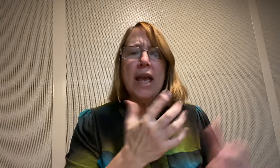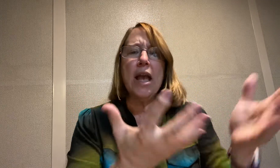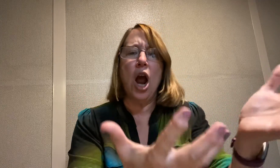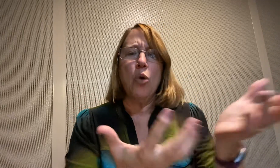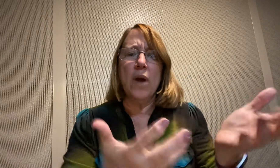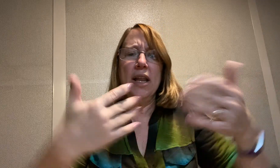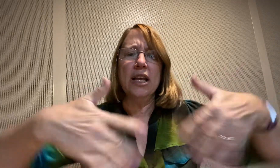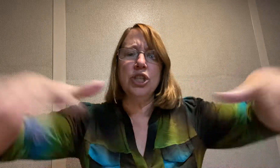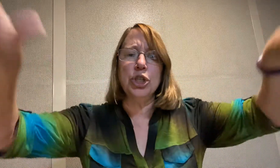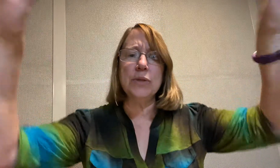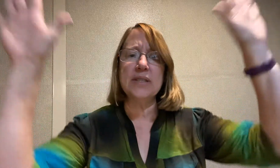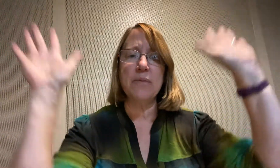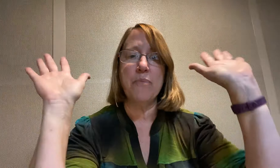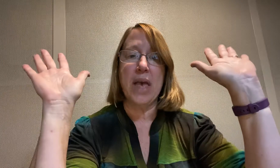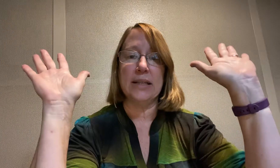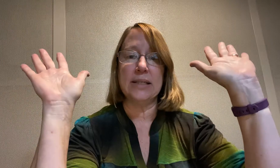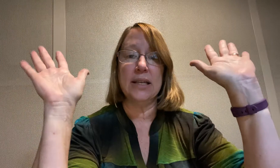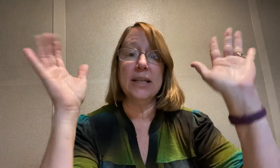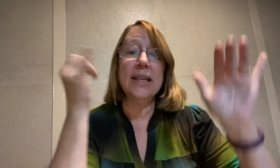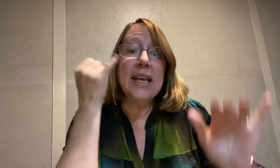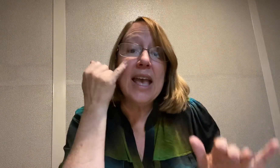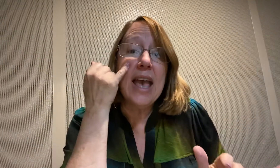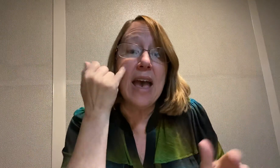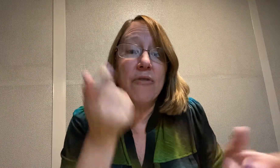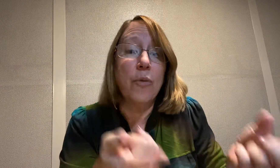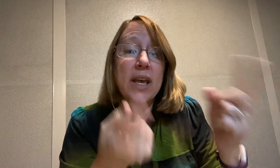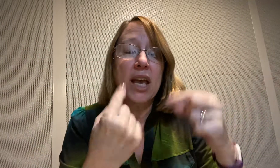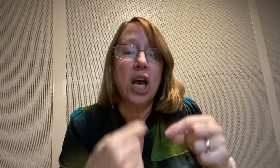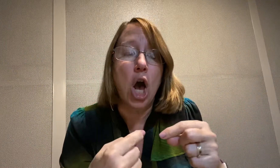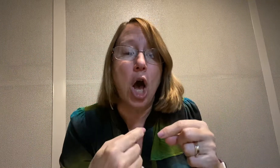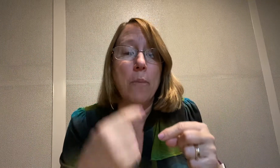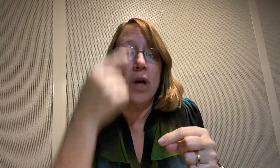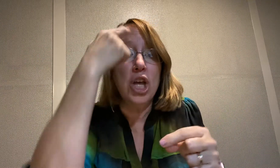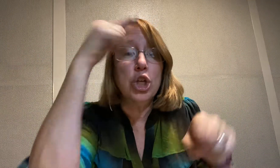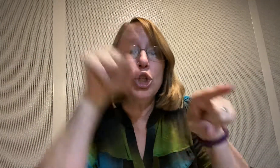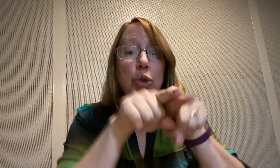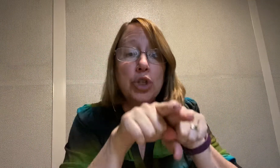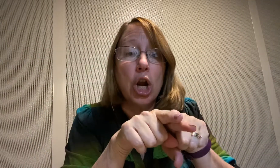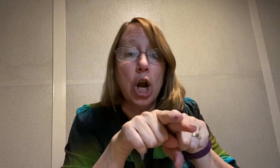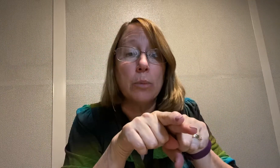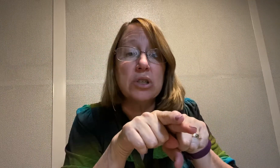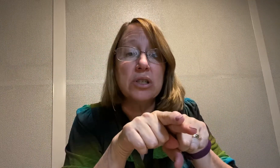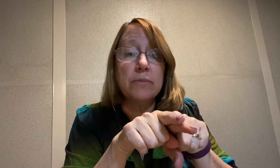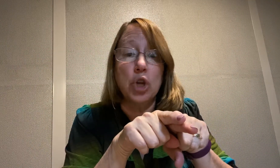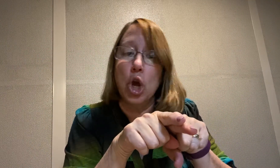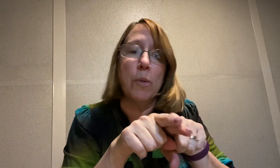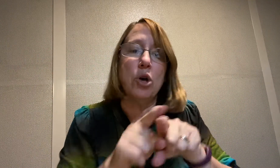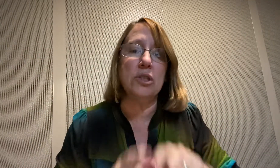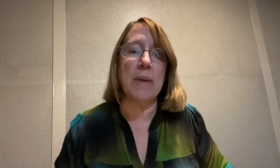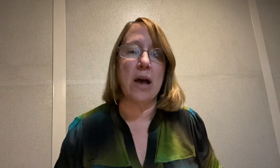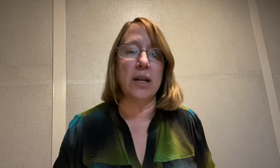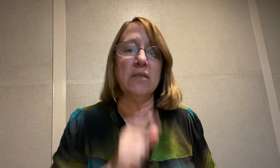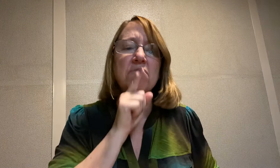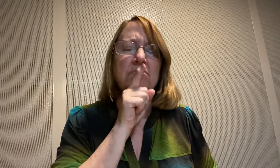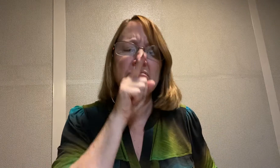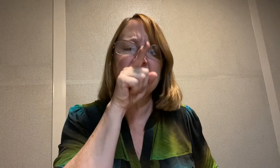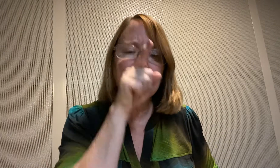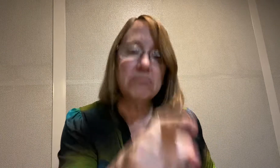are willing to submit if we can come to terms. No bones about it."